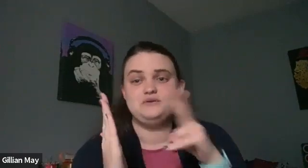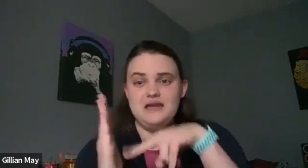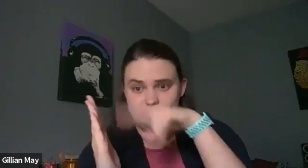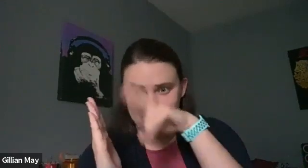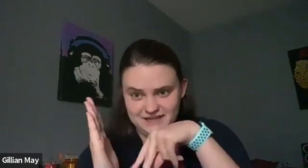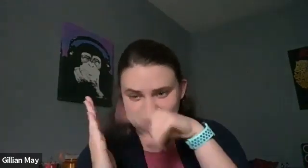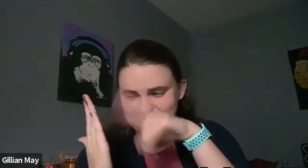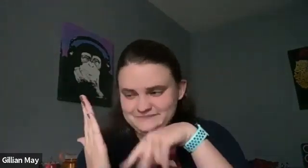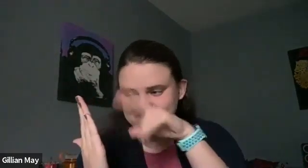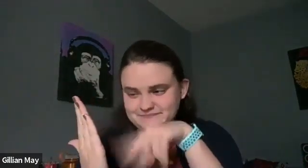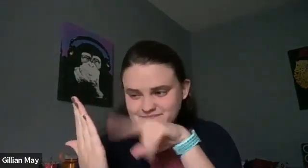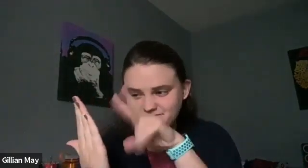we had reading.